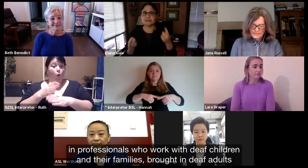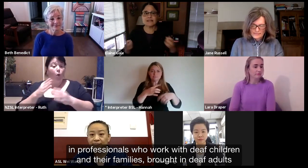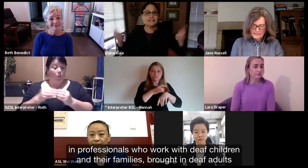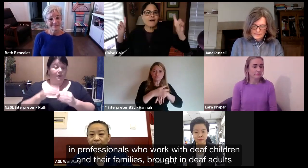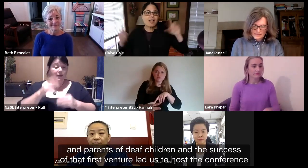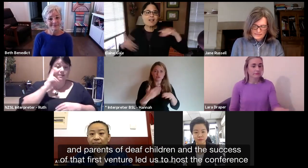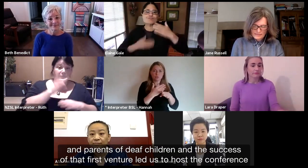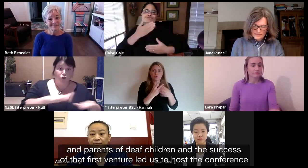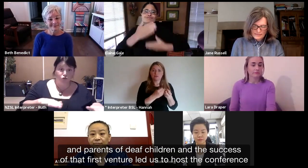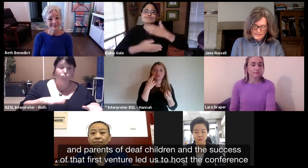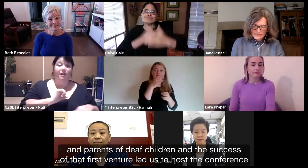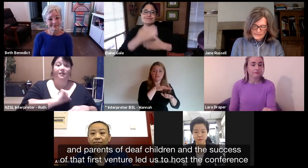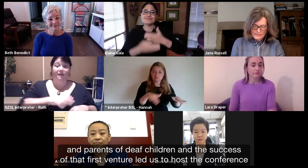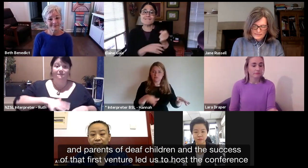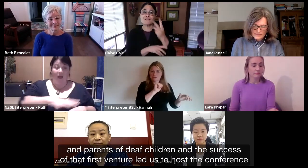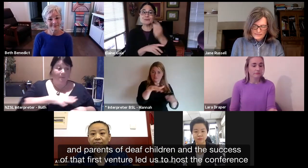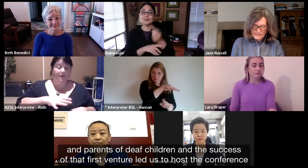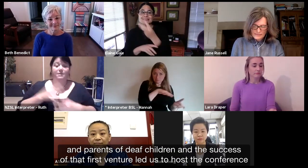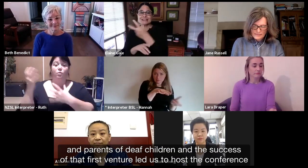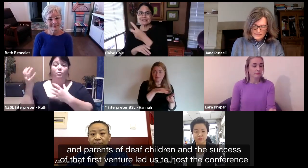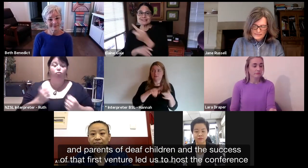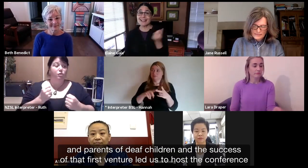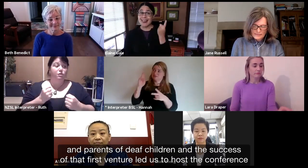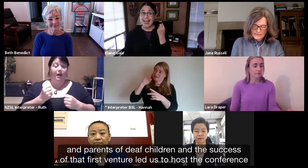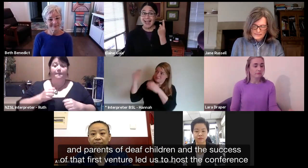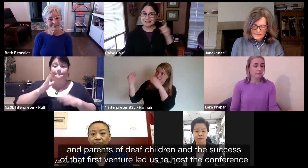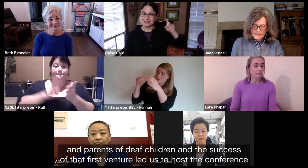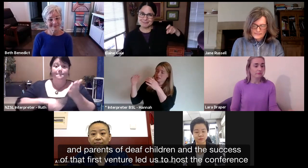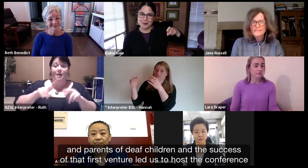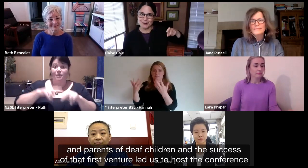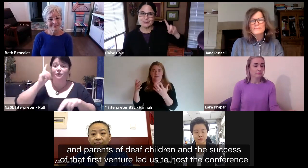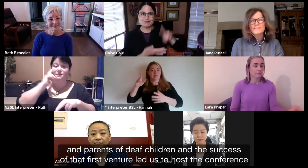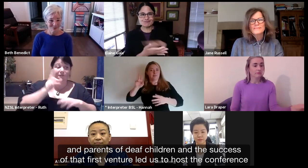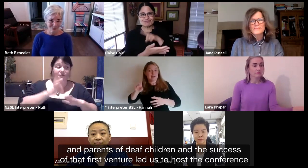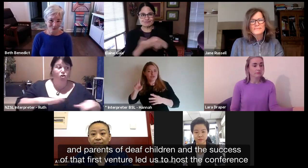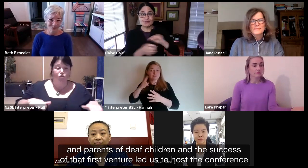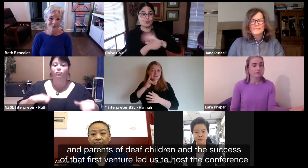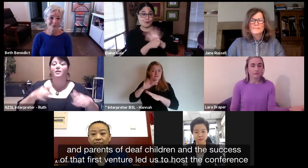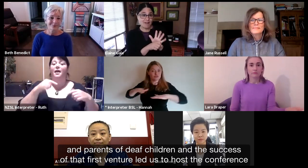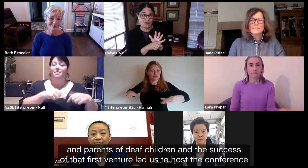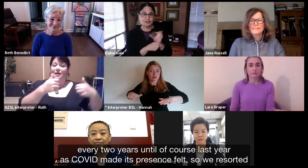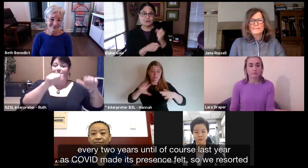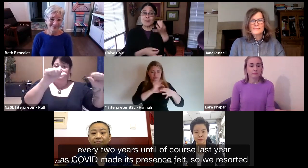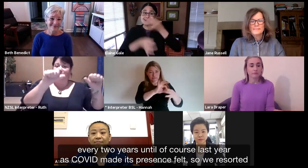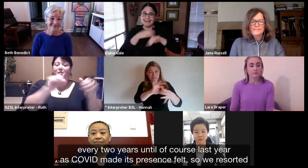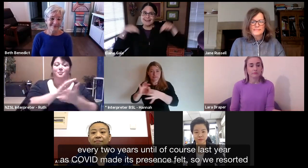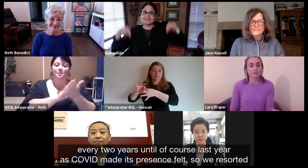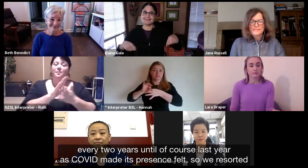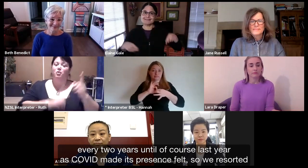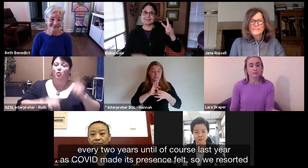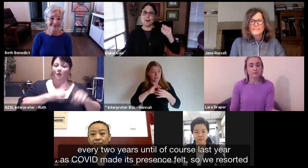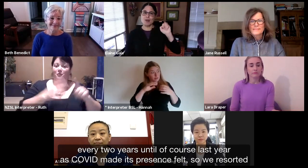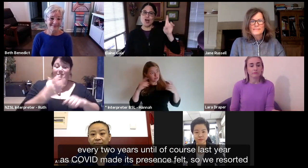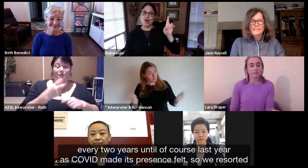deaf adults, and we brought in parents of deaf children. And the success of that first venture led us to host the conference every two years